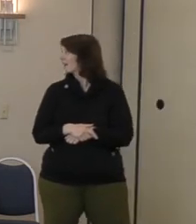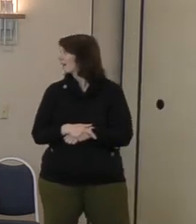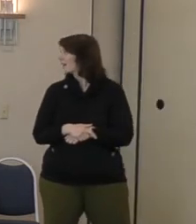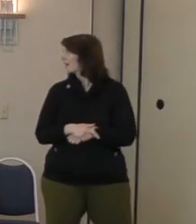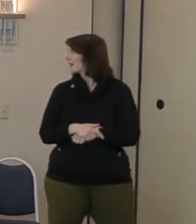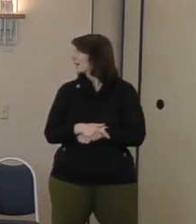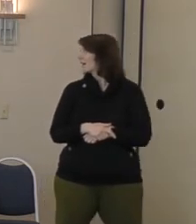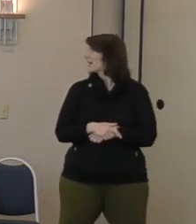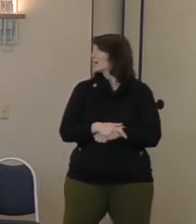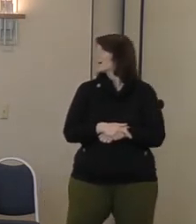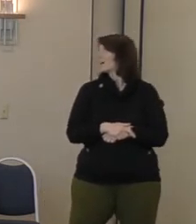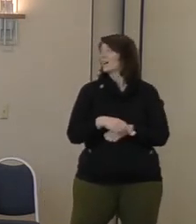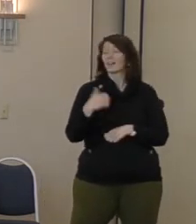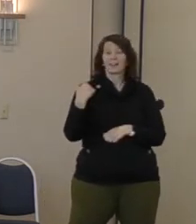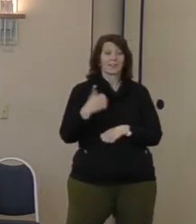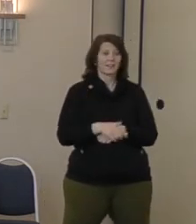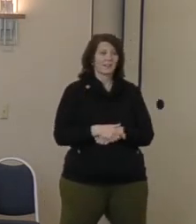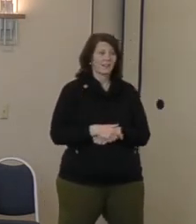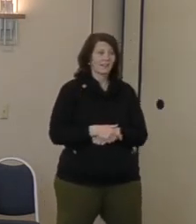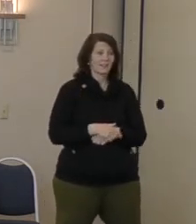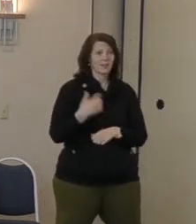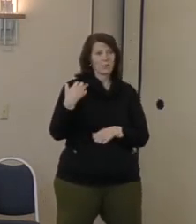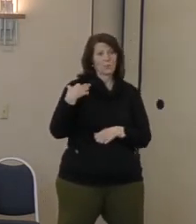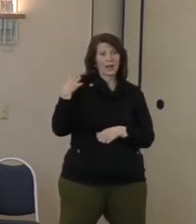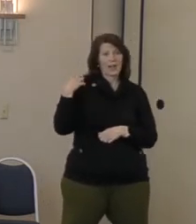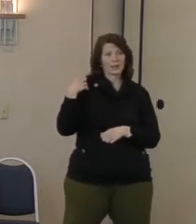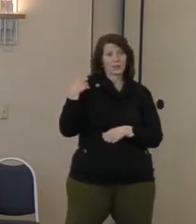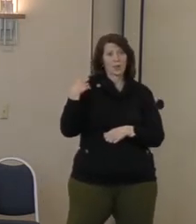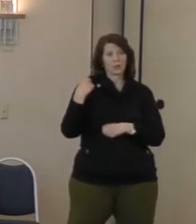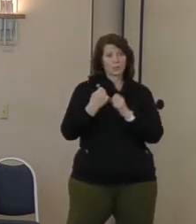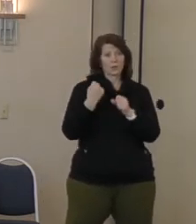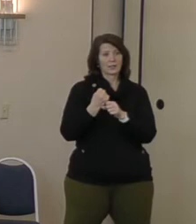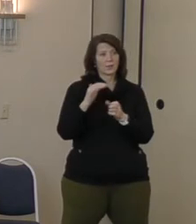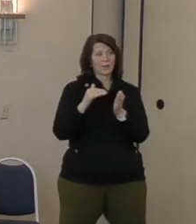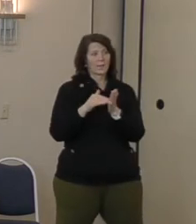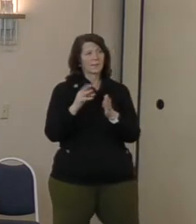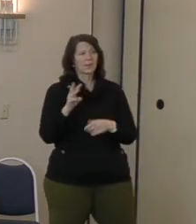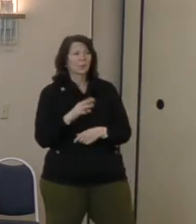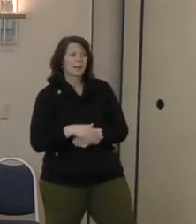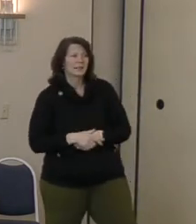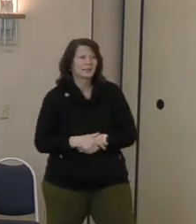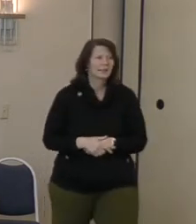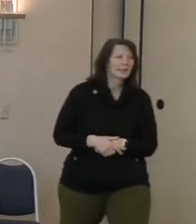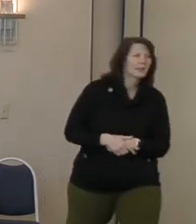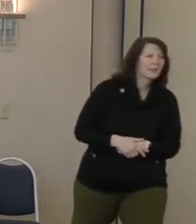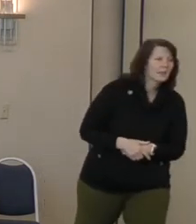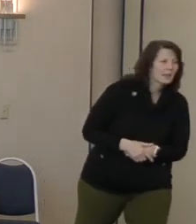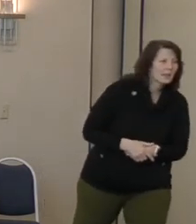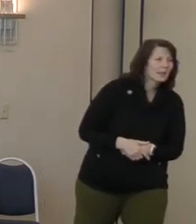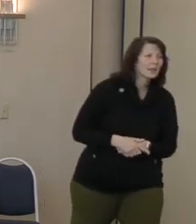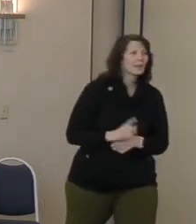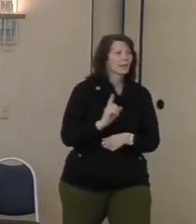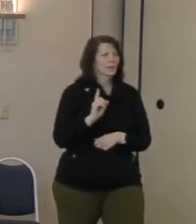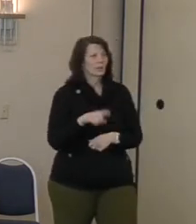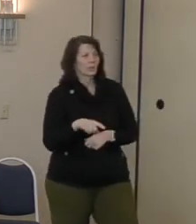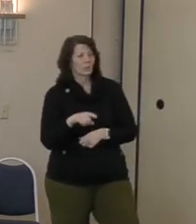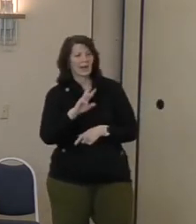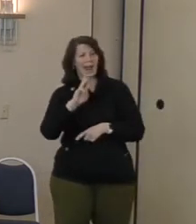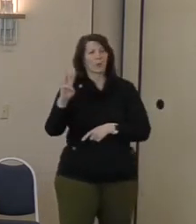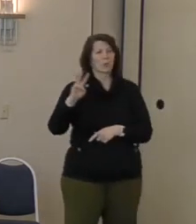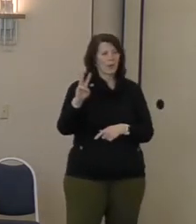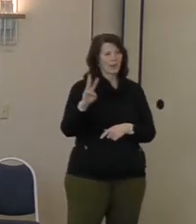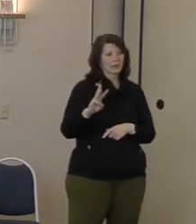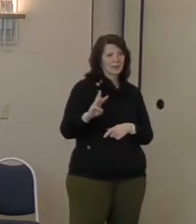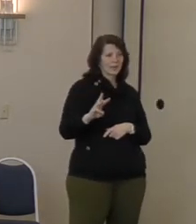up. When I coached them in the year of university, back when I was a job, we went to Denver for the first time. We went out west, right?